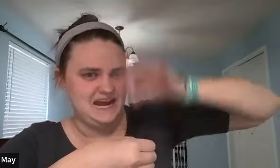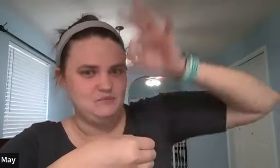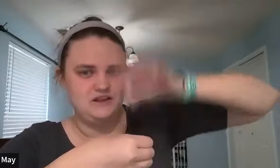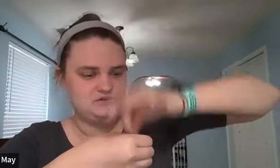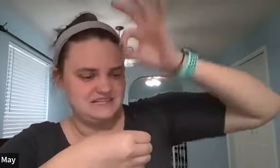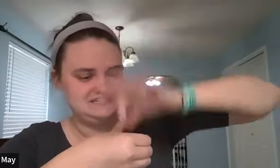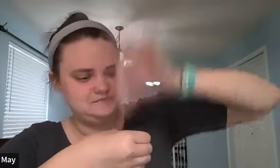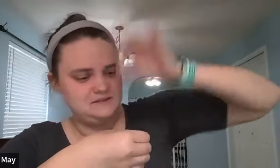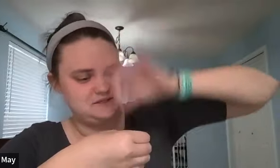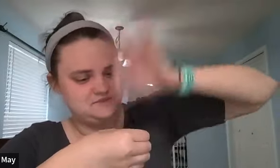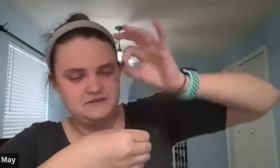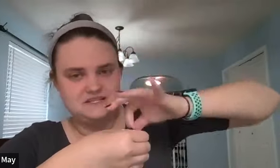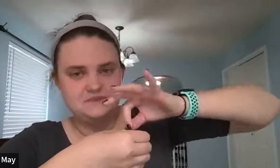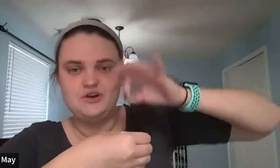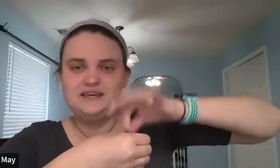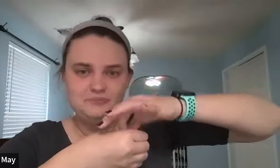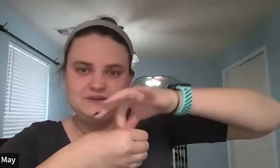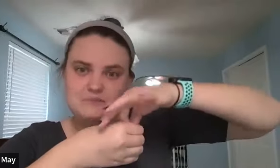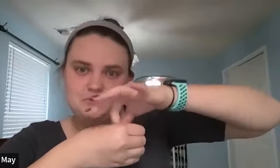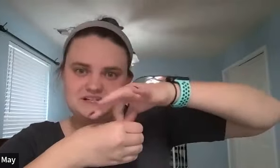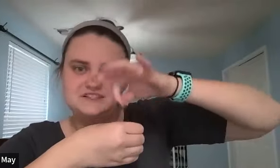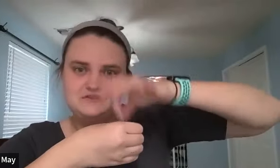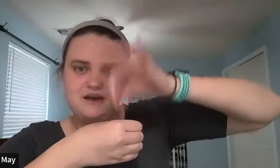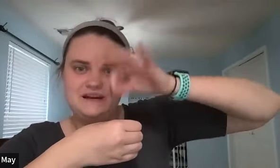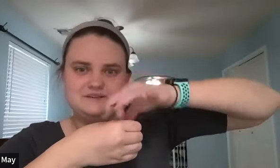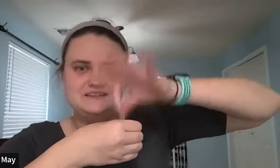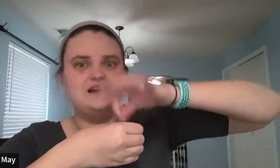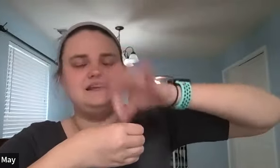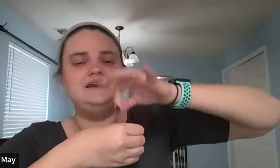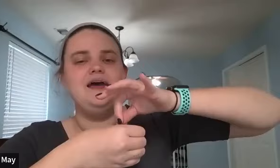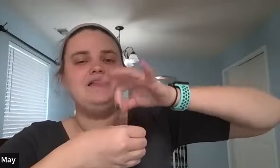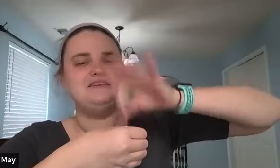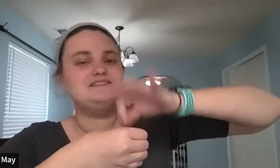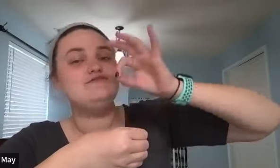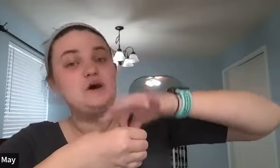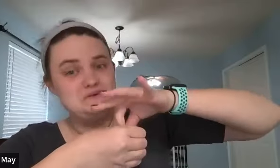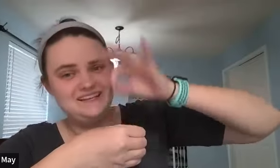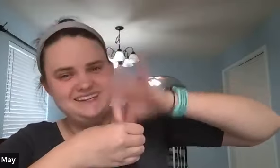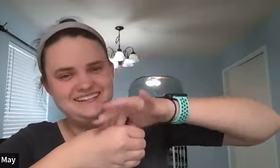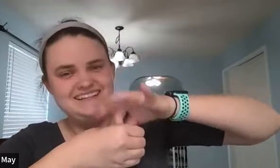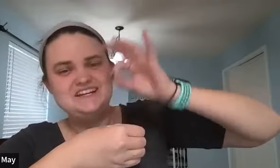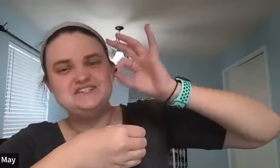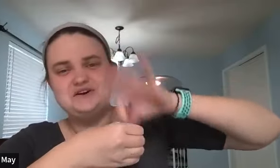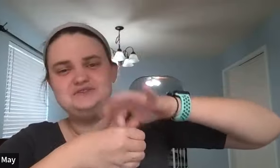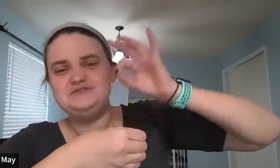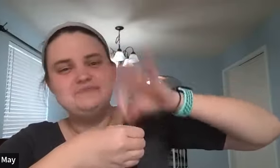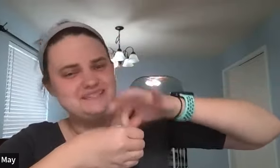I'm one of those that dips all the time. So I kept wanting to do that when I would sign it. This is vote. So do not be